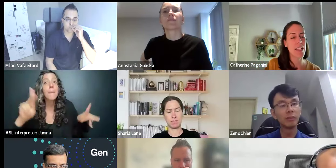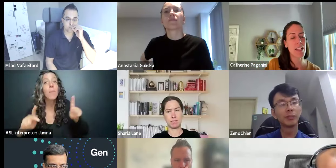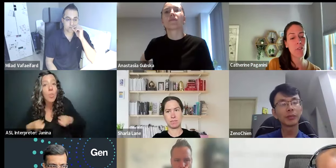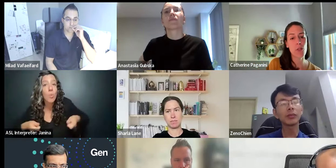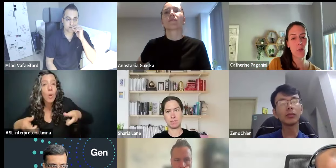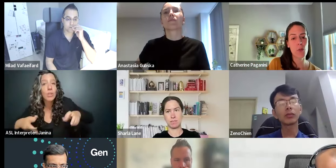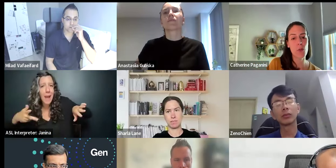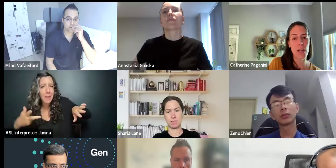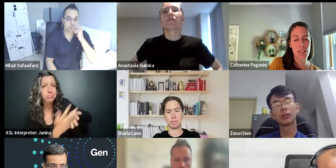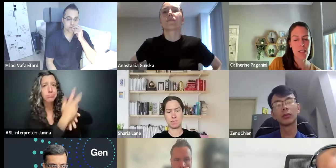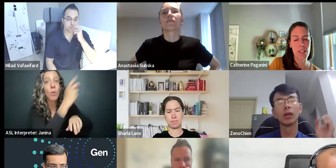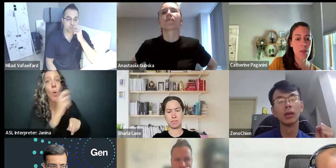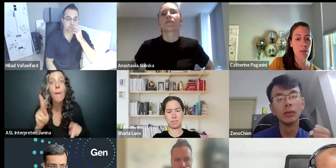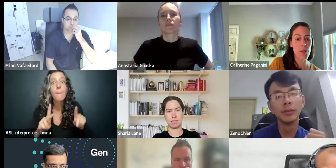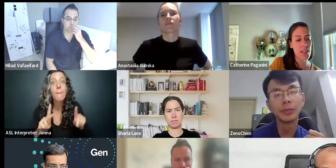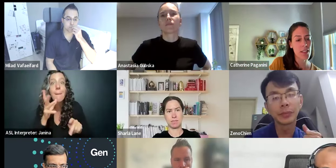with, so saying like if you do